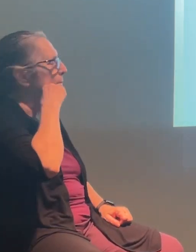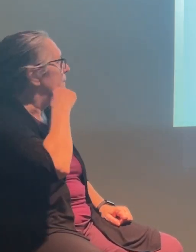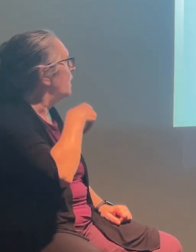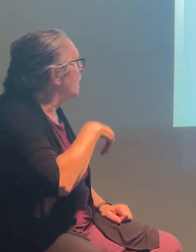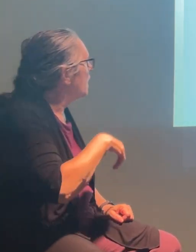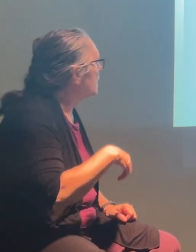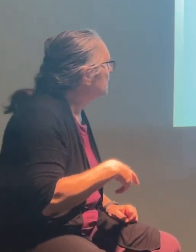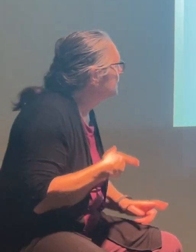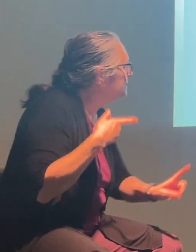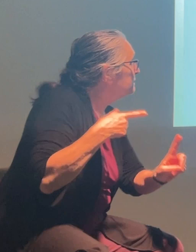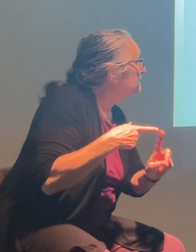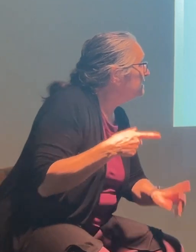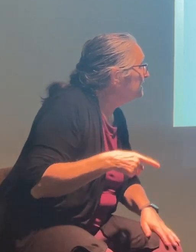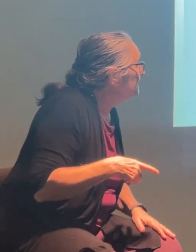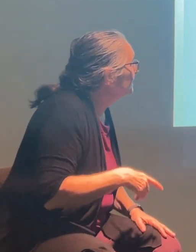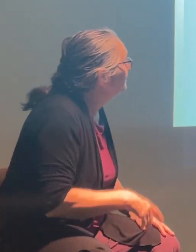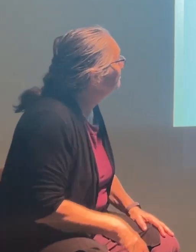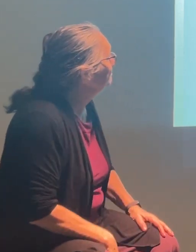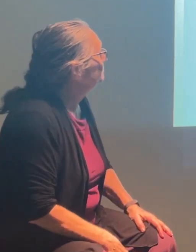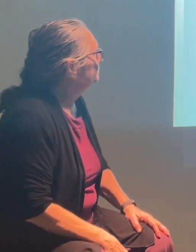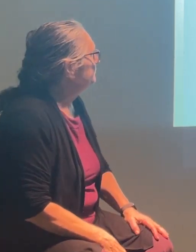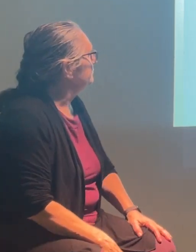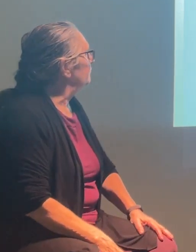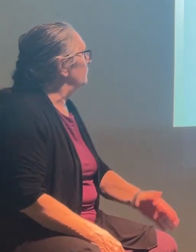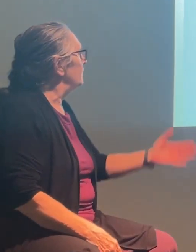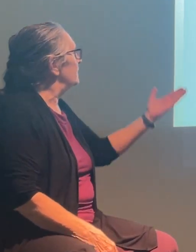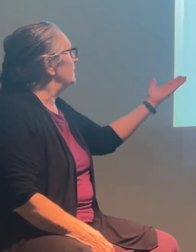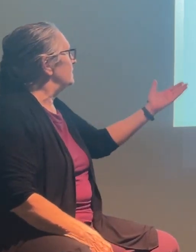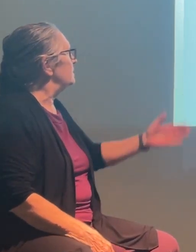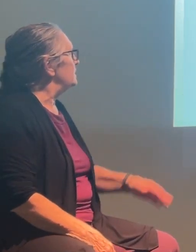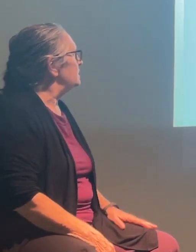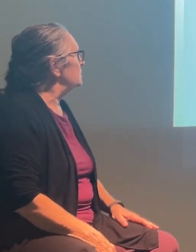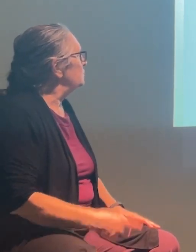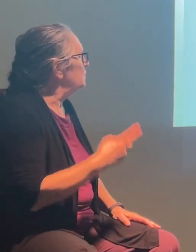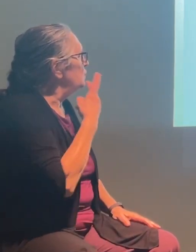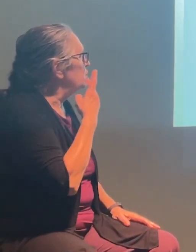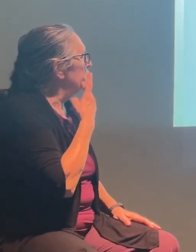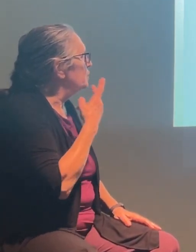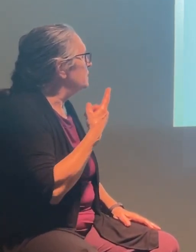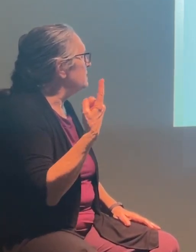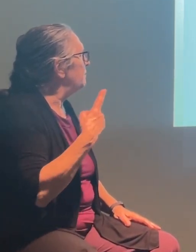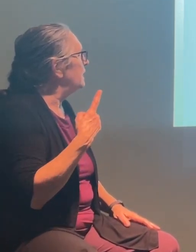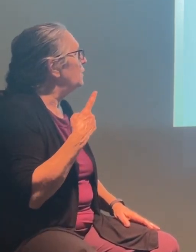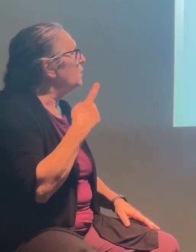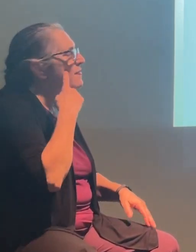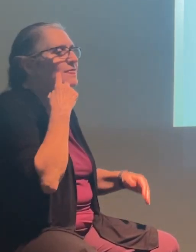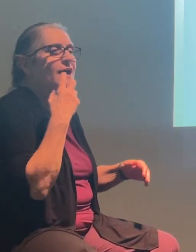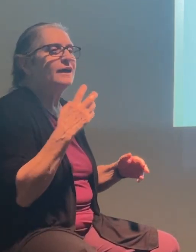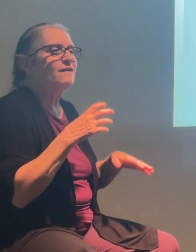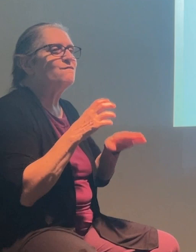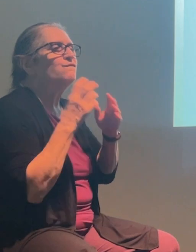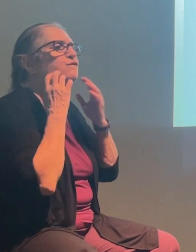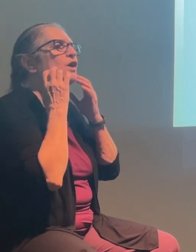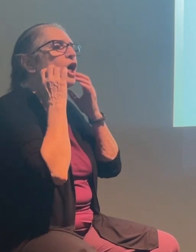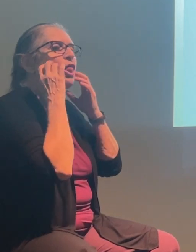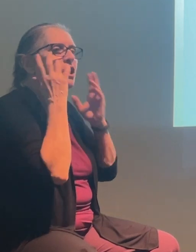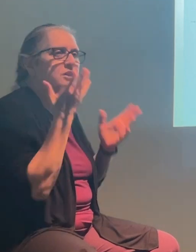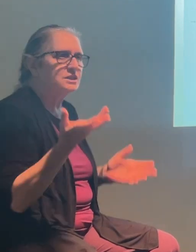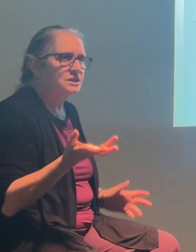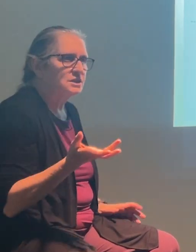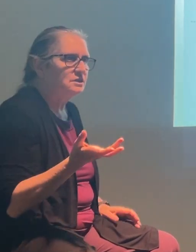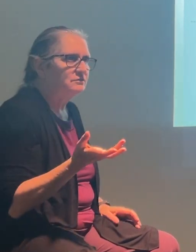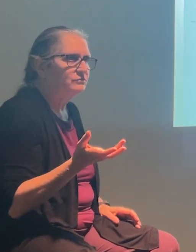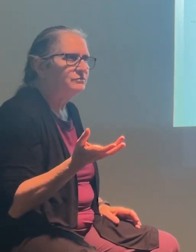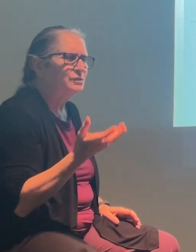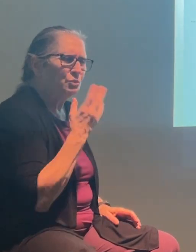pretty specific, but you can see, like, also this could look as closely to somebody who has freckles, you know, a study of it. Very